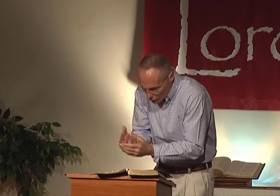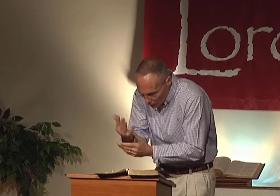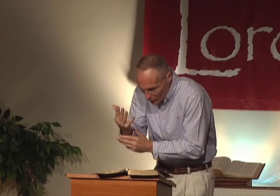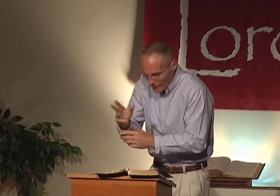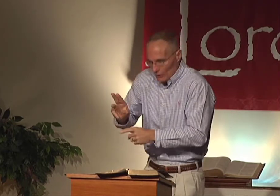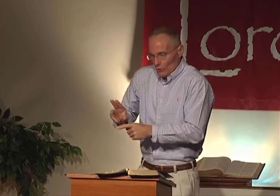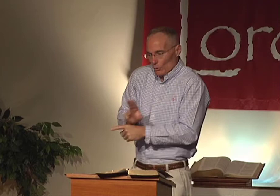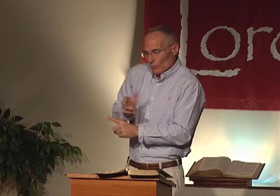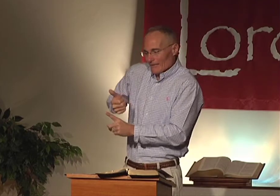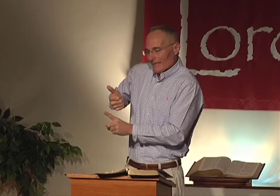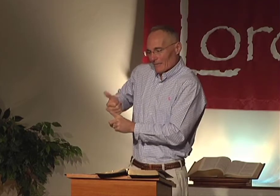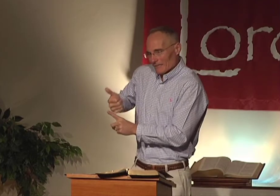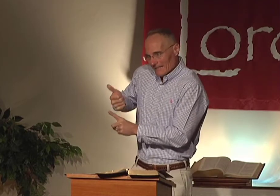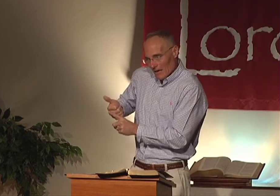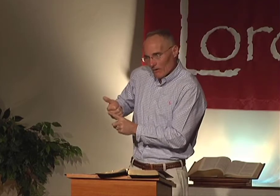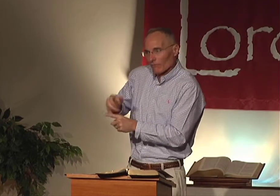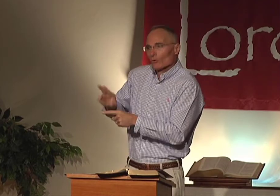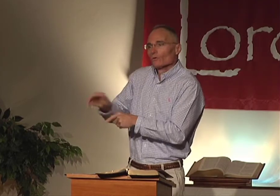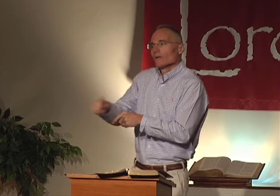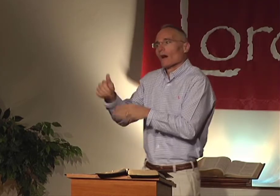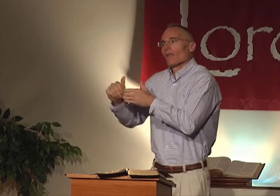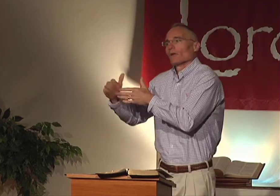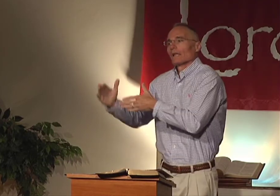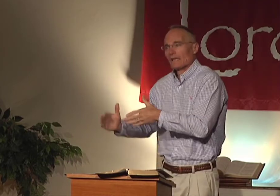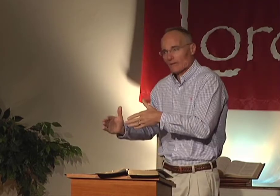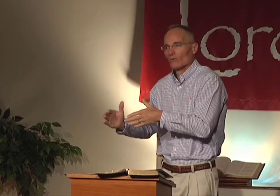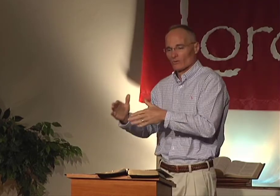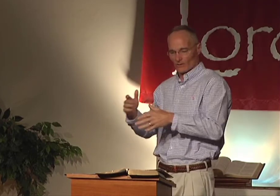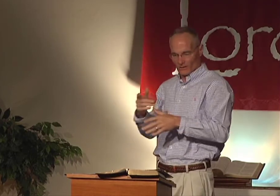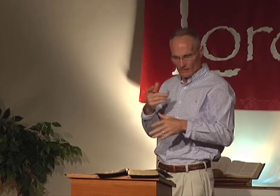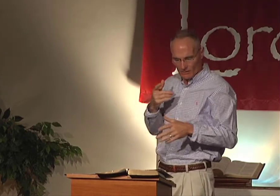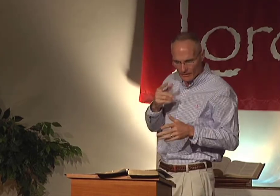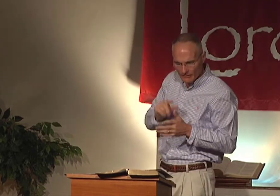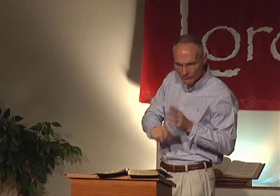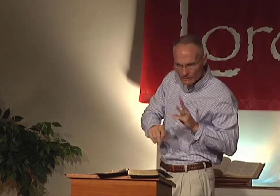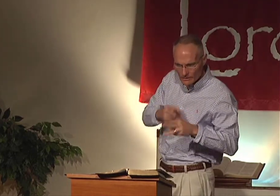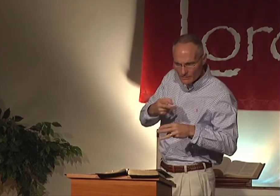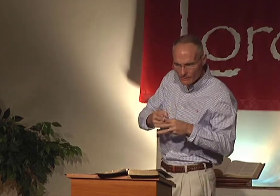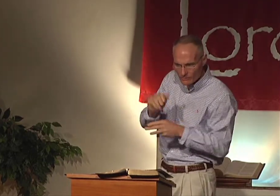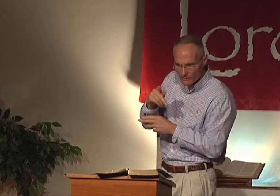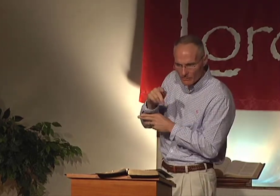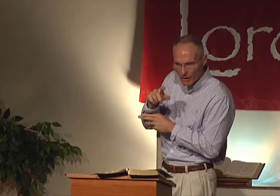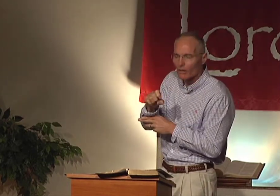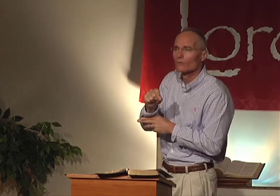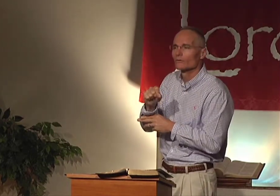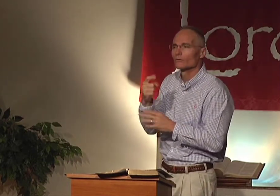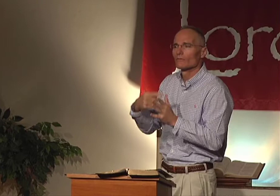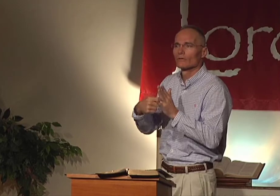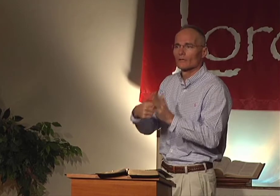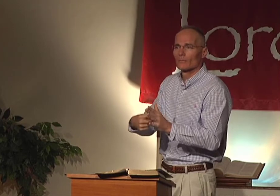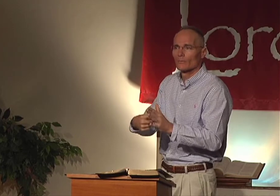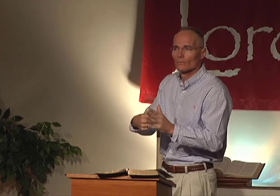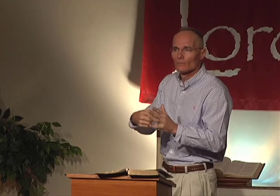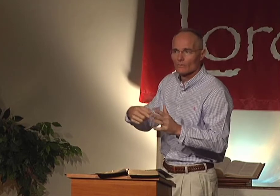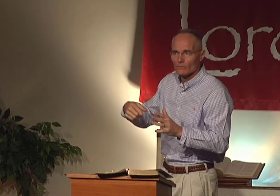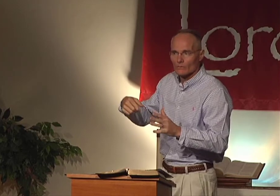their spiritual growth. And he's using himself and another leader. They mentioned Apollos in verse